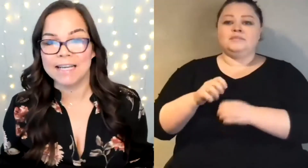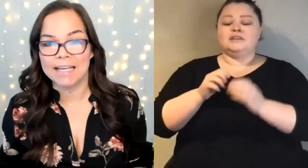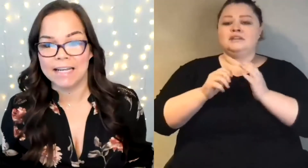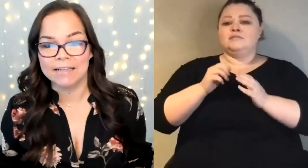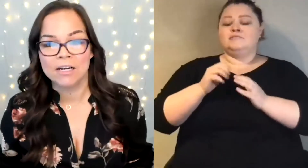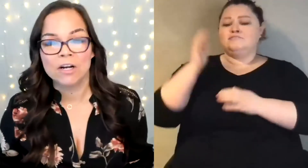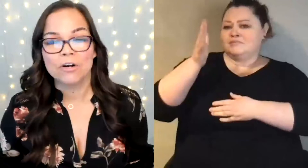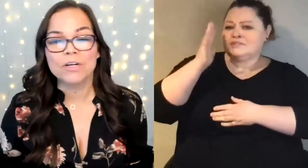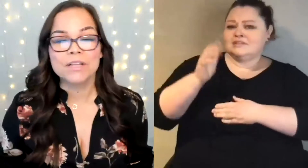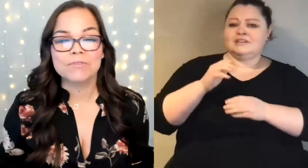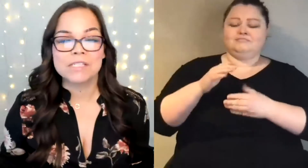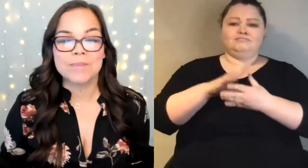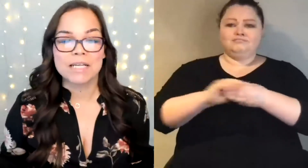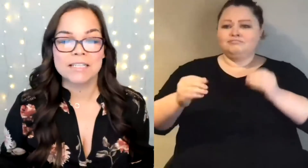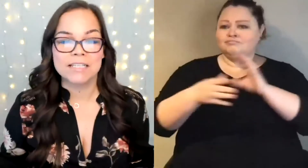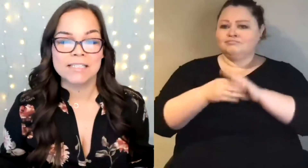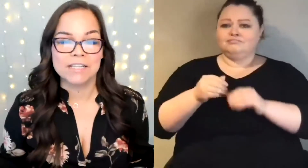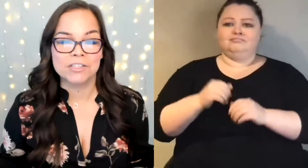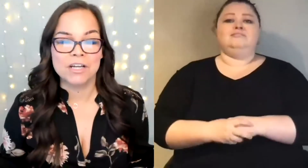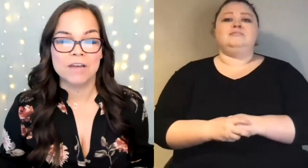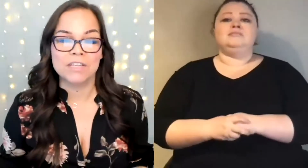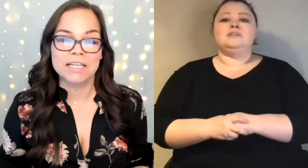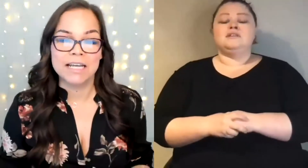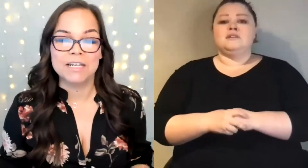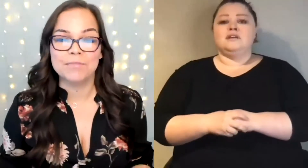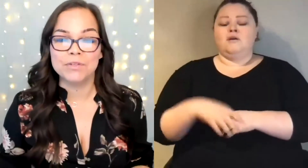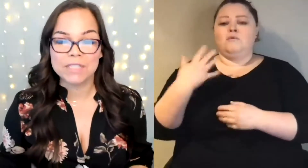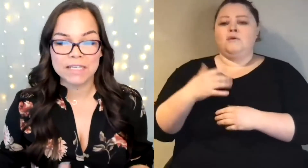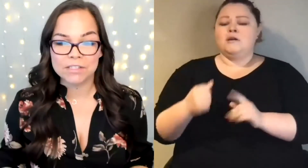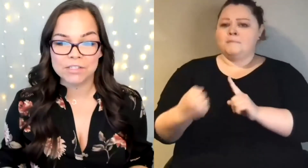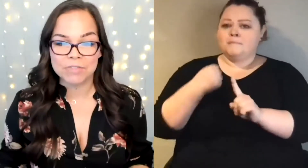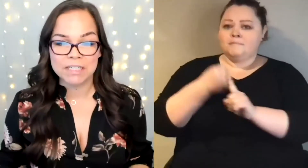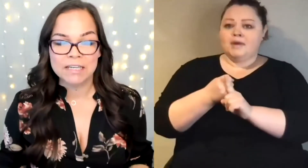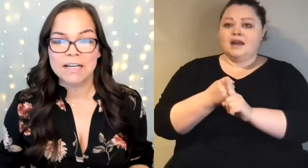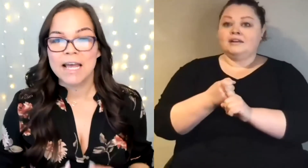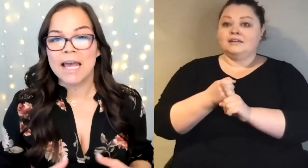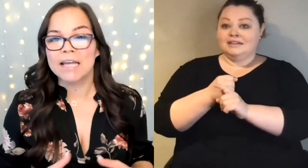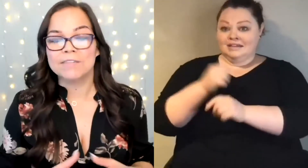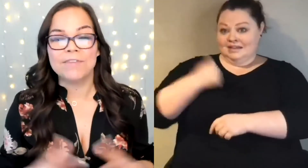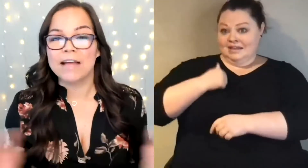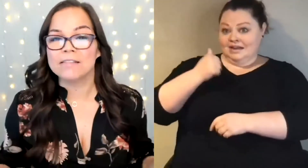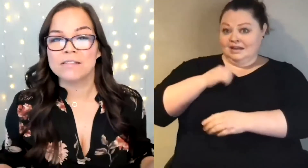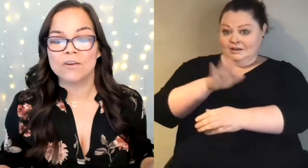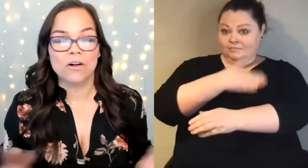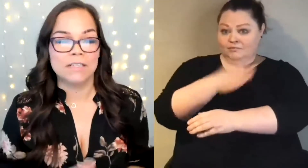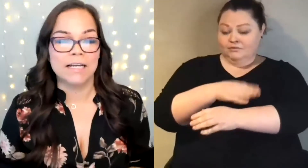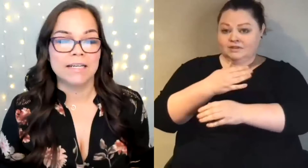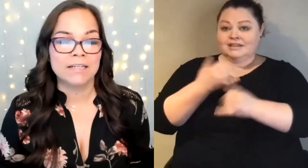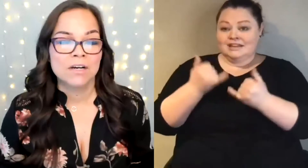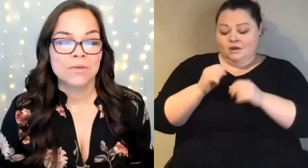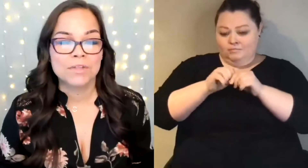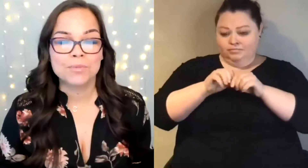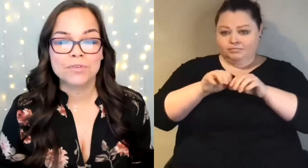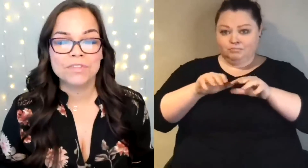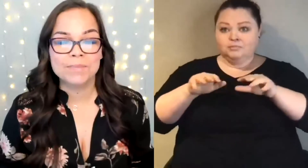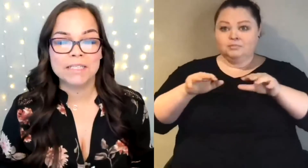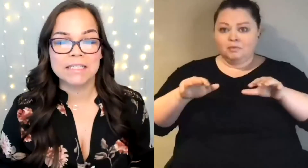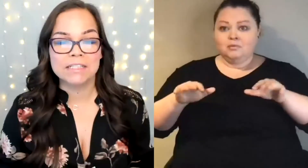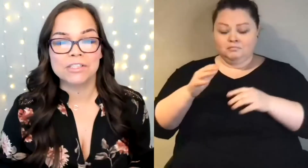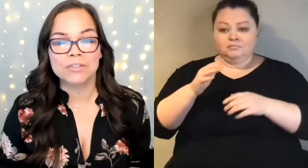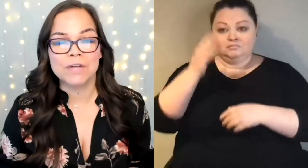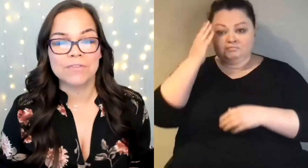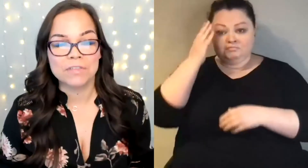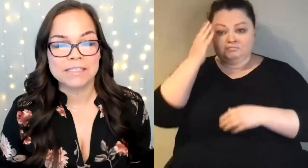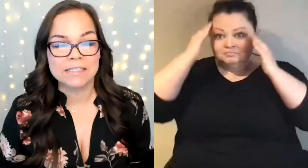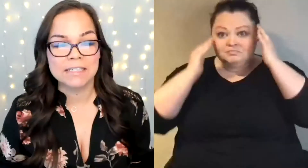last decade, earning the respect and the attention of the Canadian music industry and fans all alike, with a proven